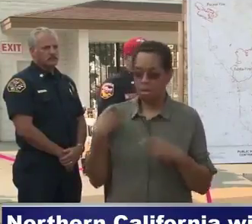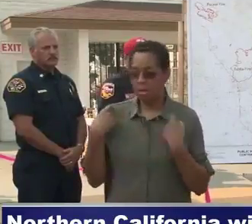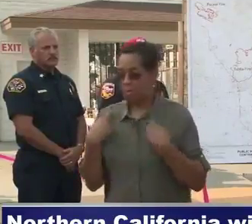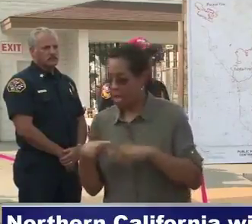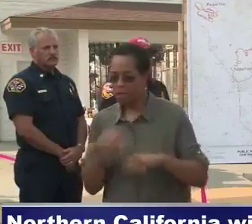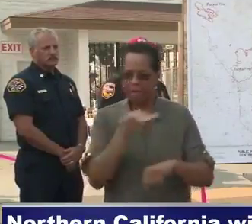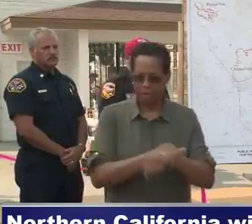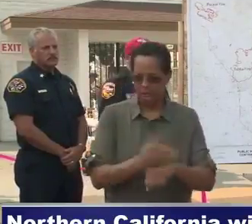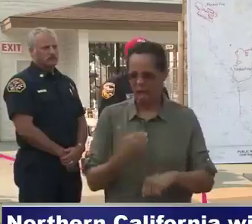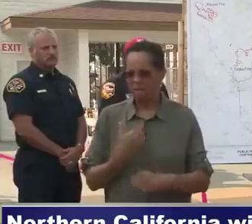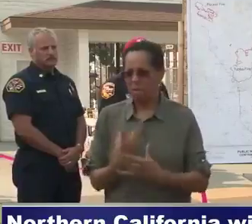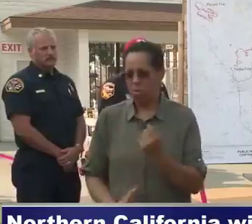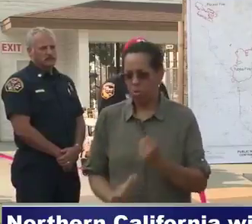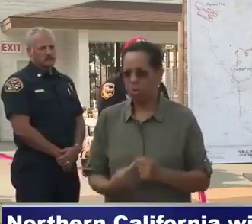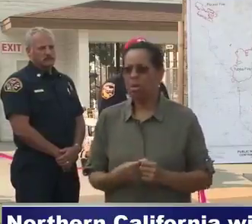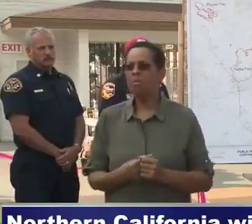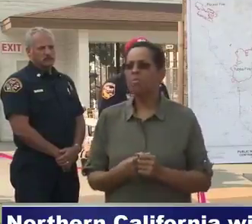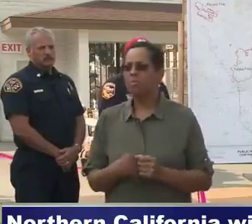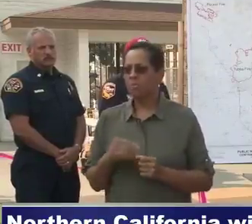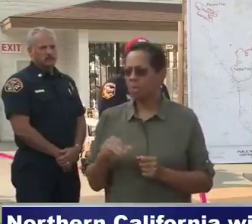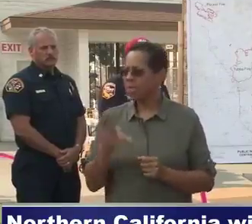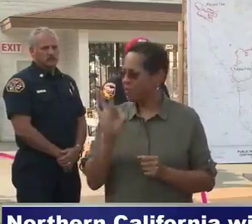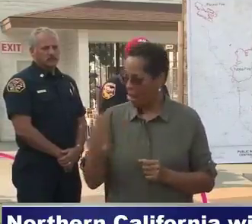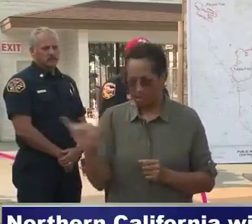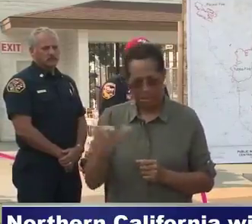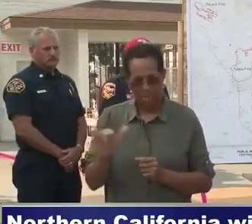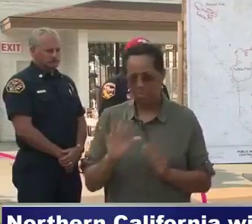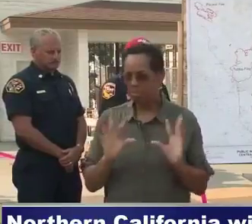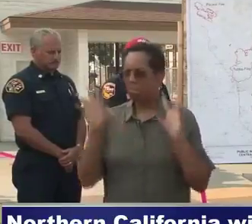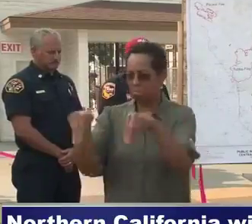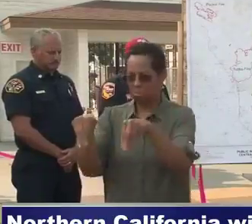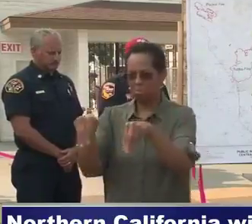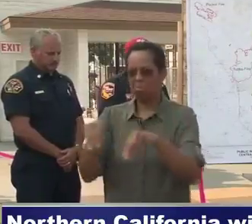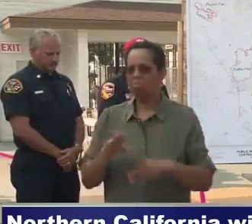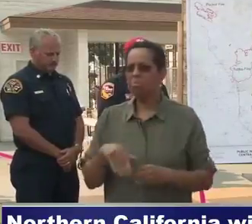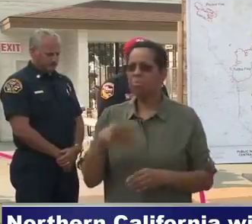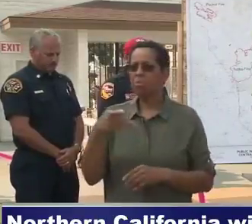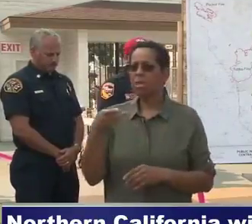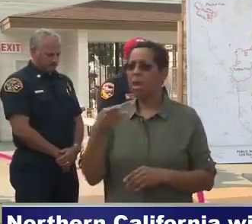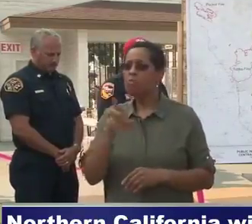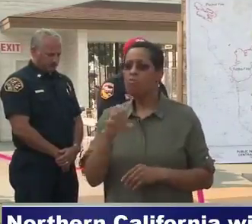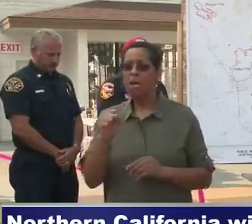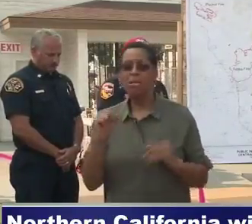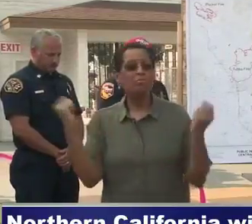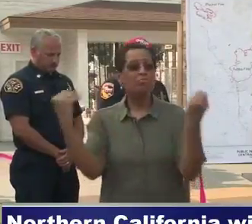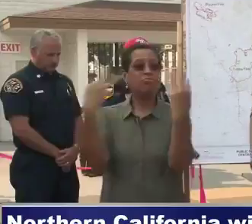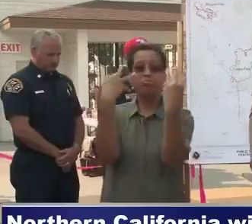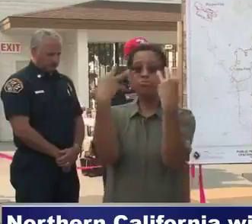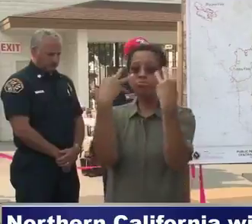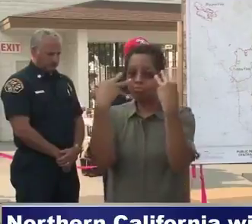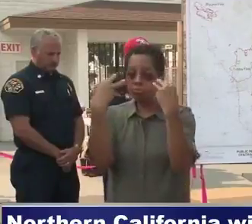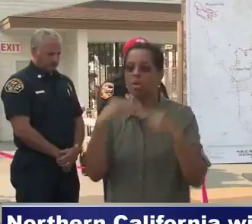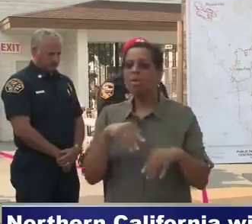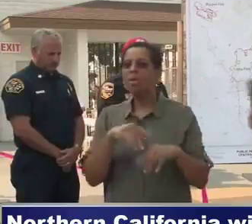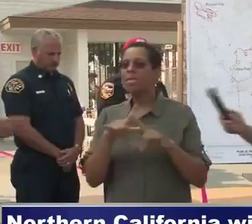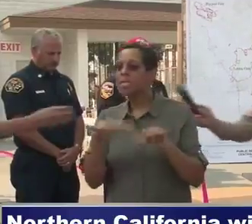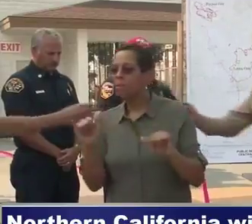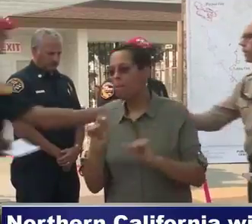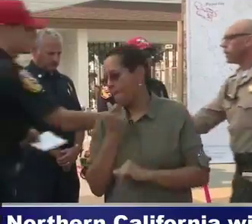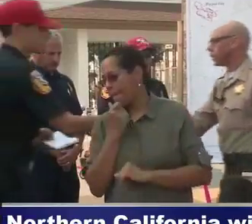English, and we're transcribing all the press conferences in Spanish and English on the Facebook post as well. Thank you.